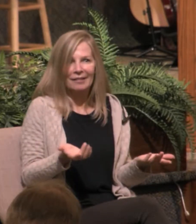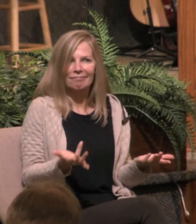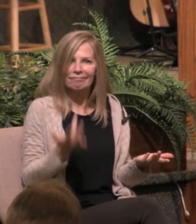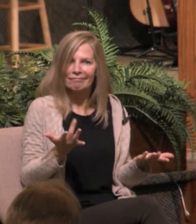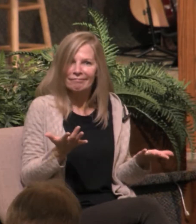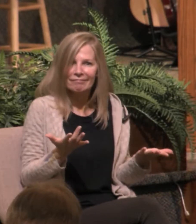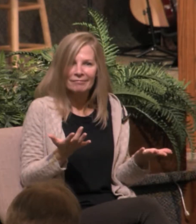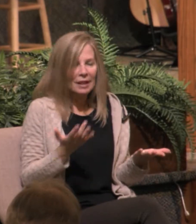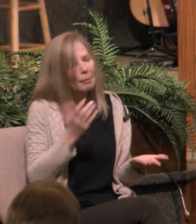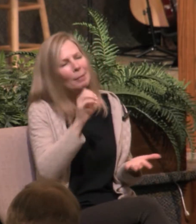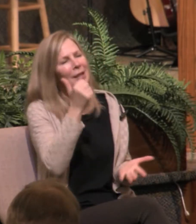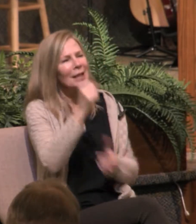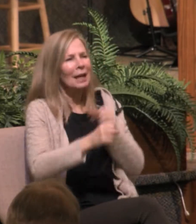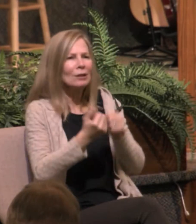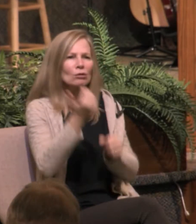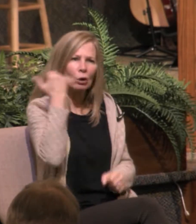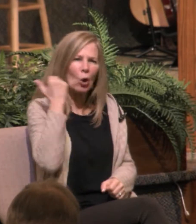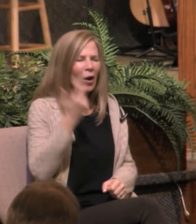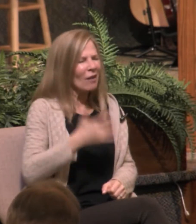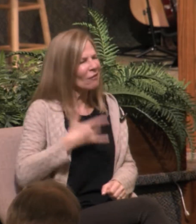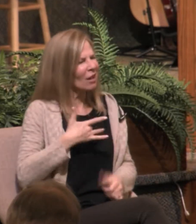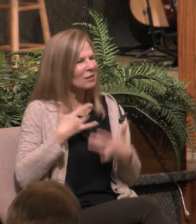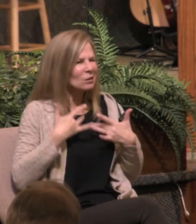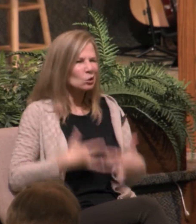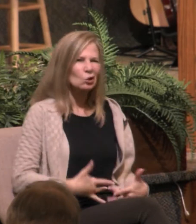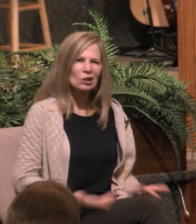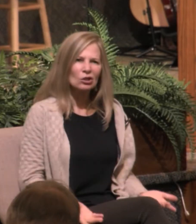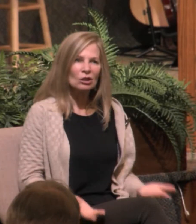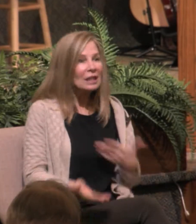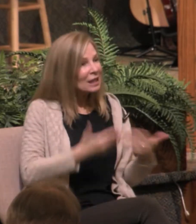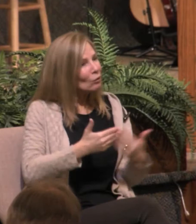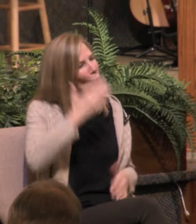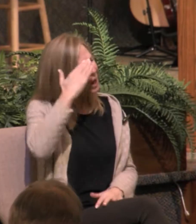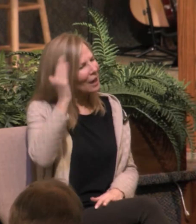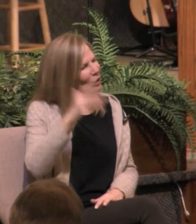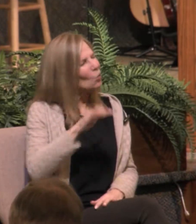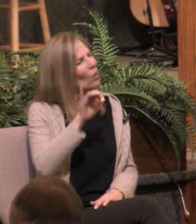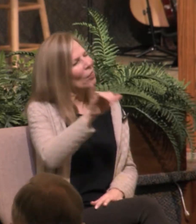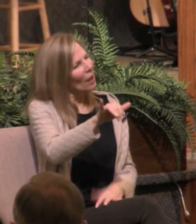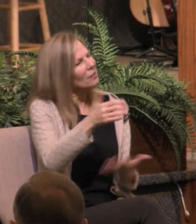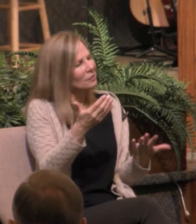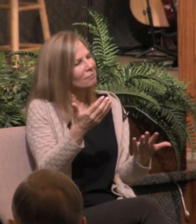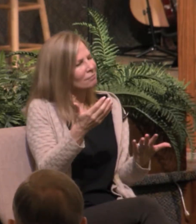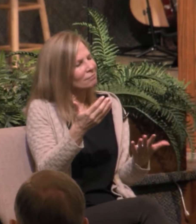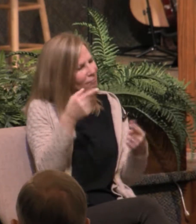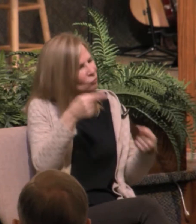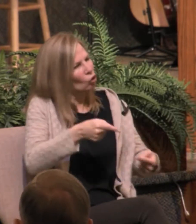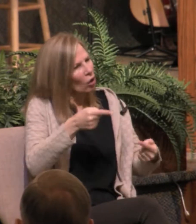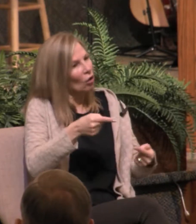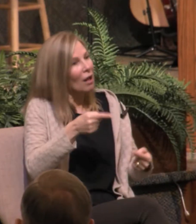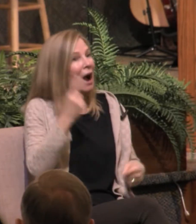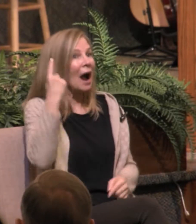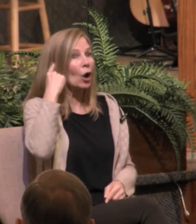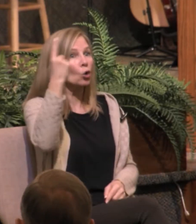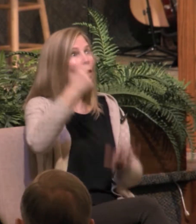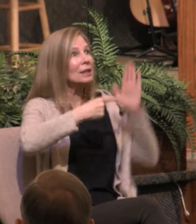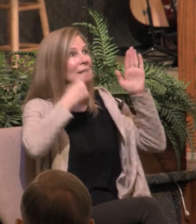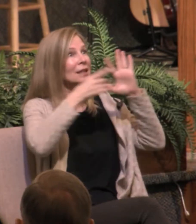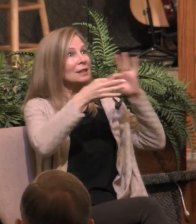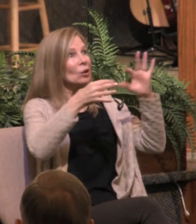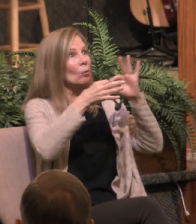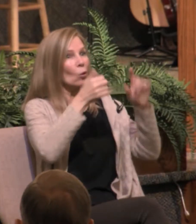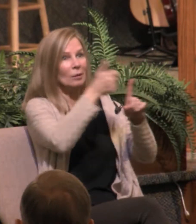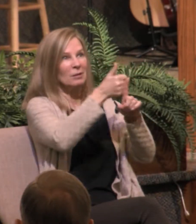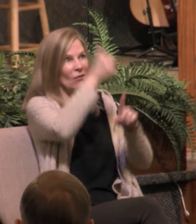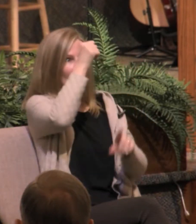Probably 10 or so years ago, I was discouraged, even though I knew it was reality, and I heard a testimony of some 85-year-old man that was talking about struggling